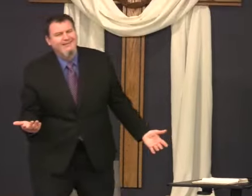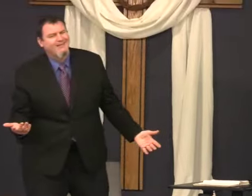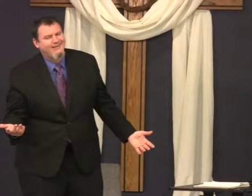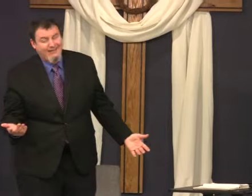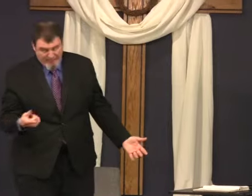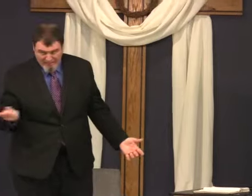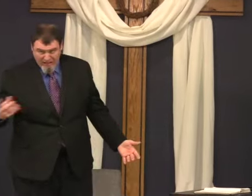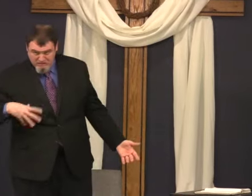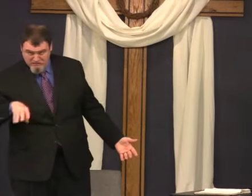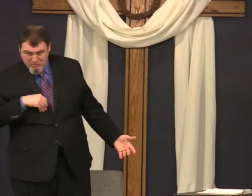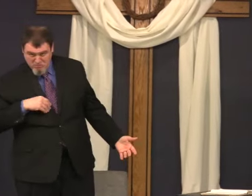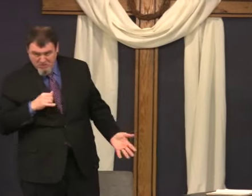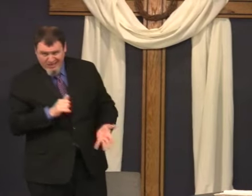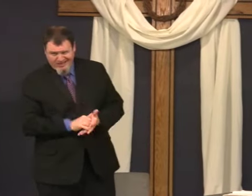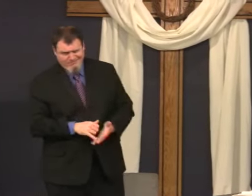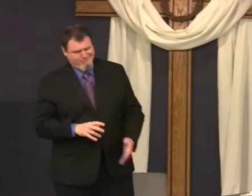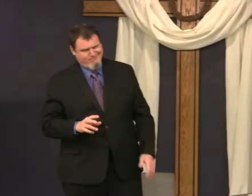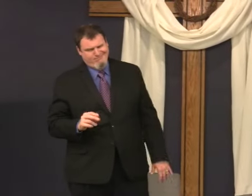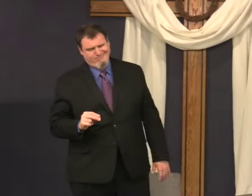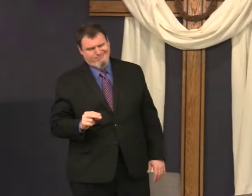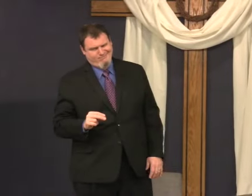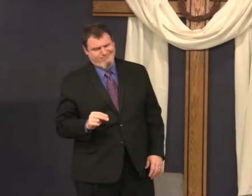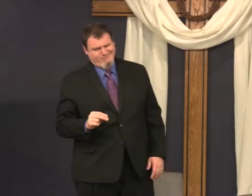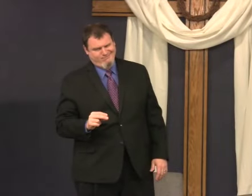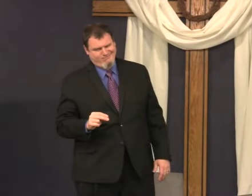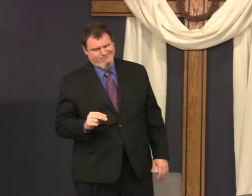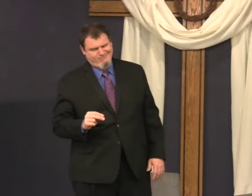Now, come on. Do you think they accepted that? No.